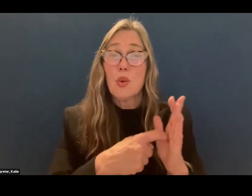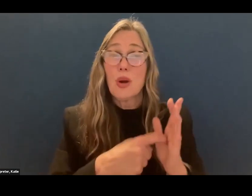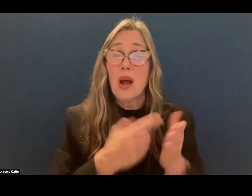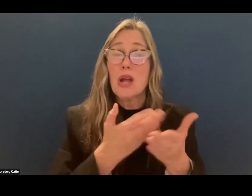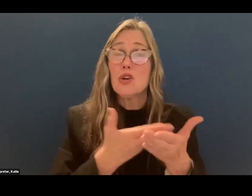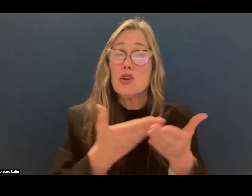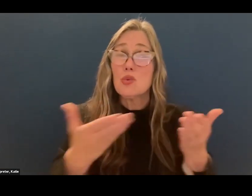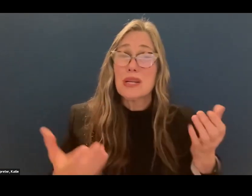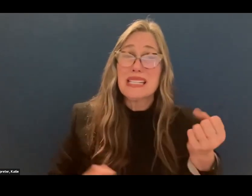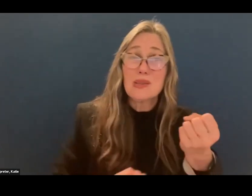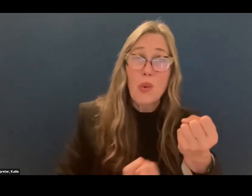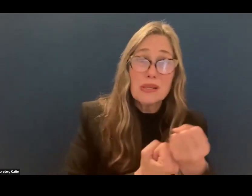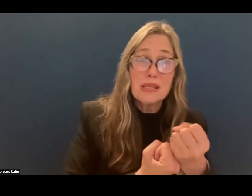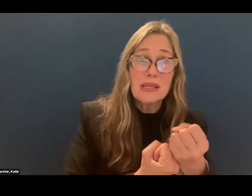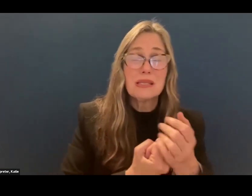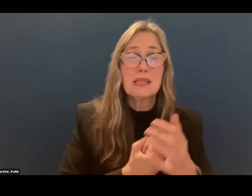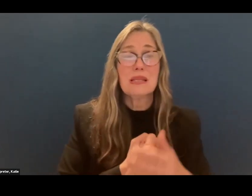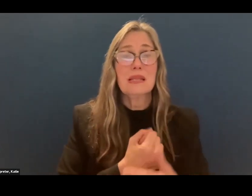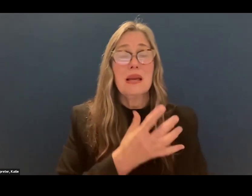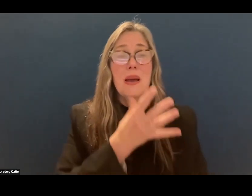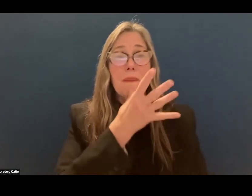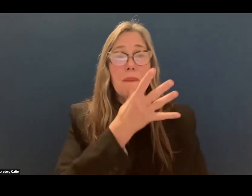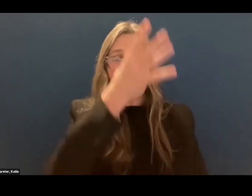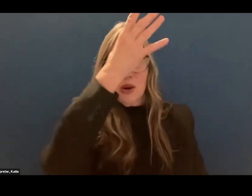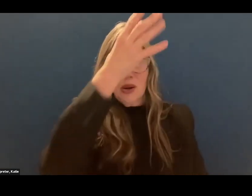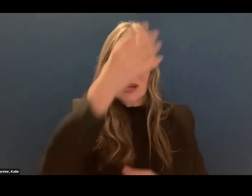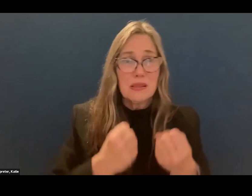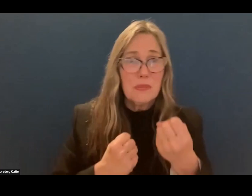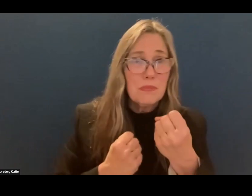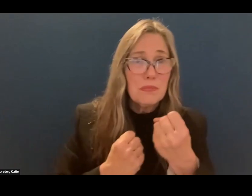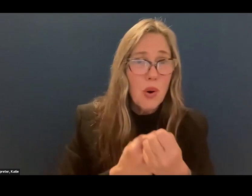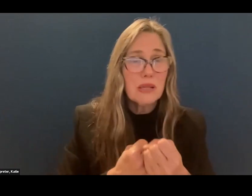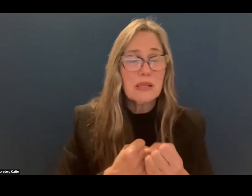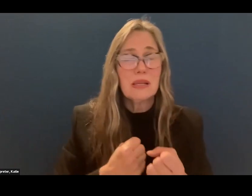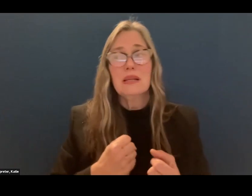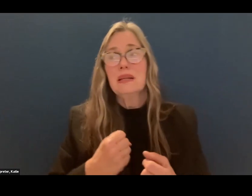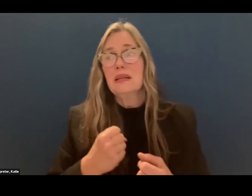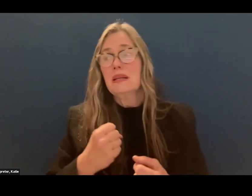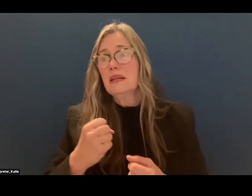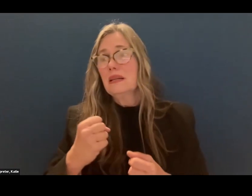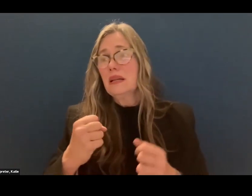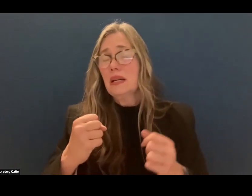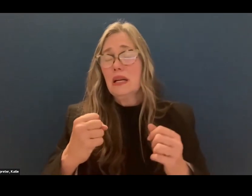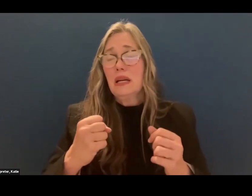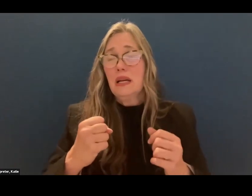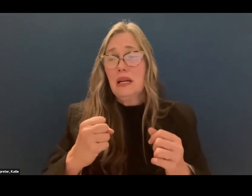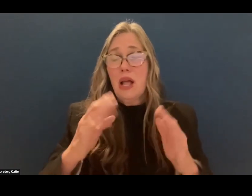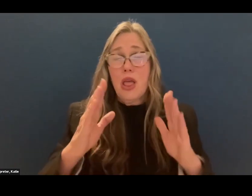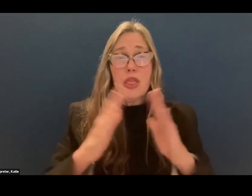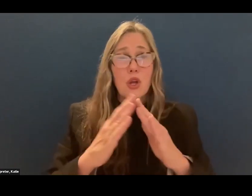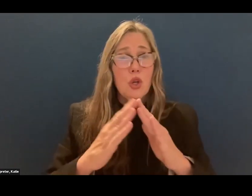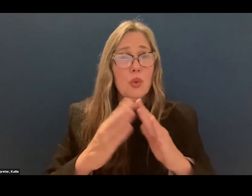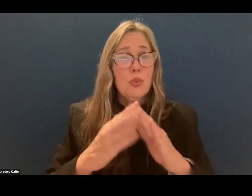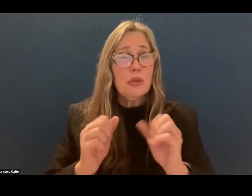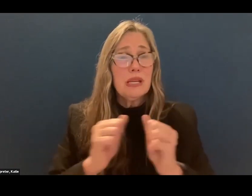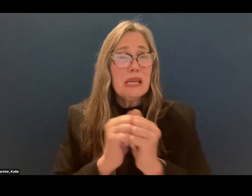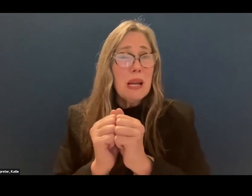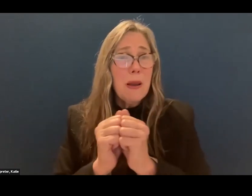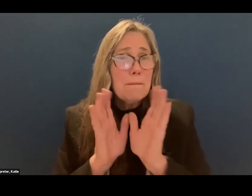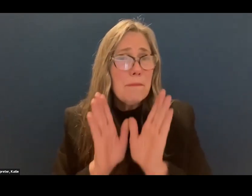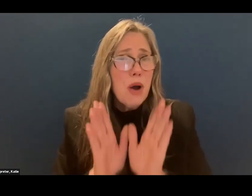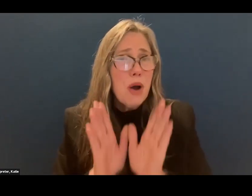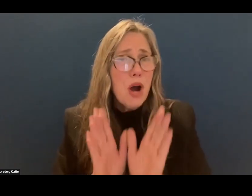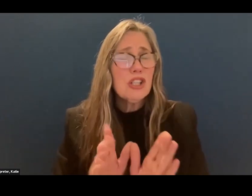parents, community partners on how, where, what it looks like to report, what should they